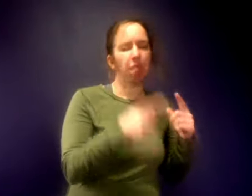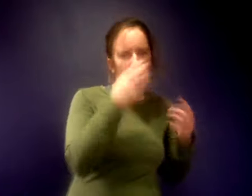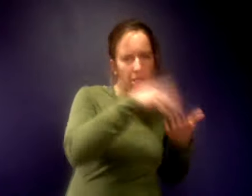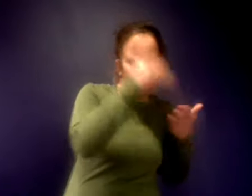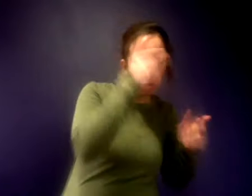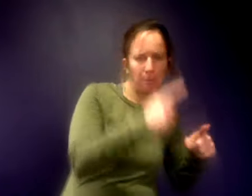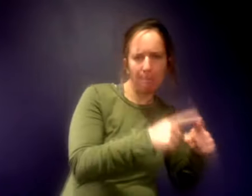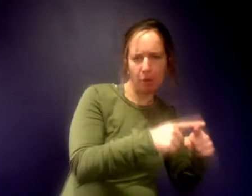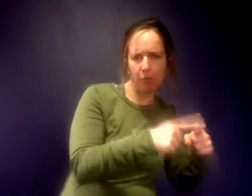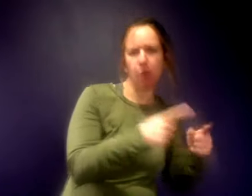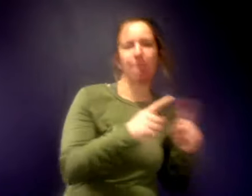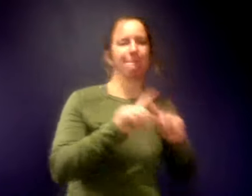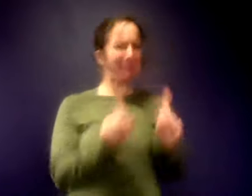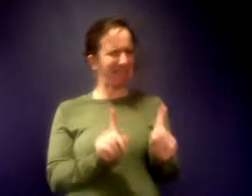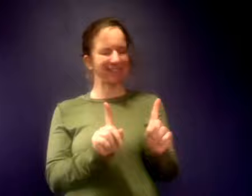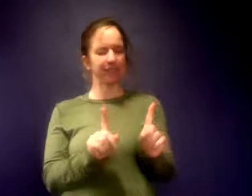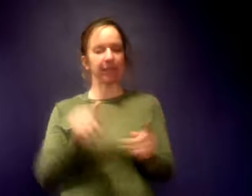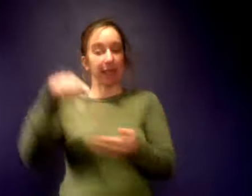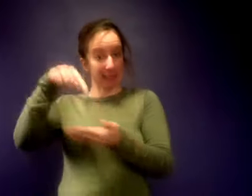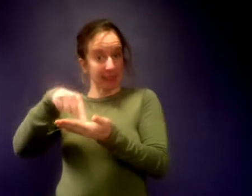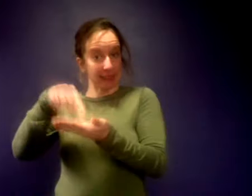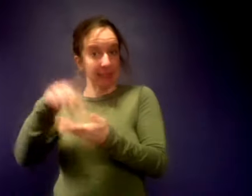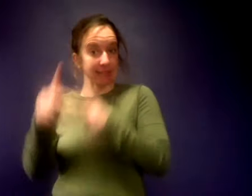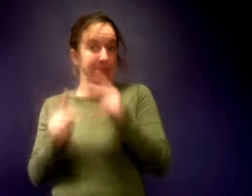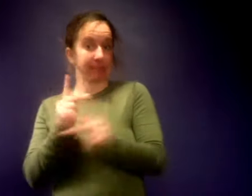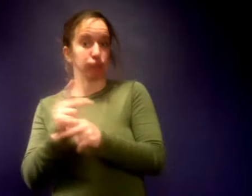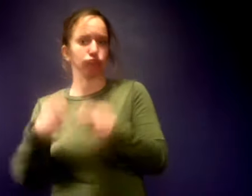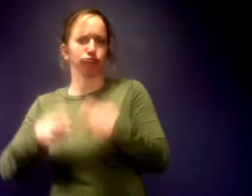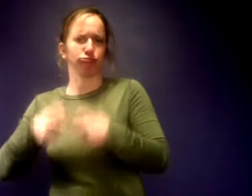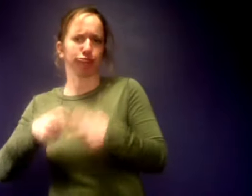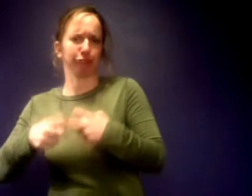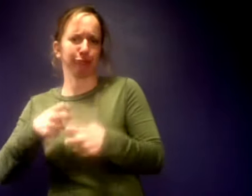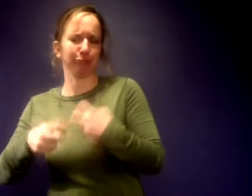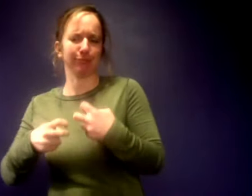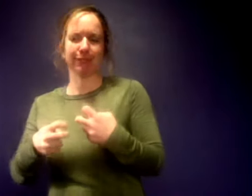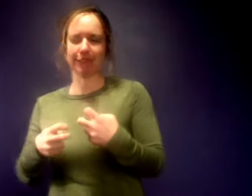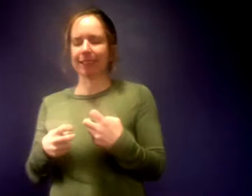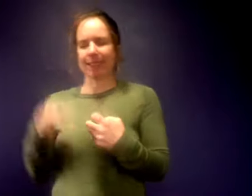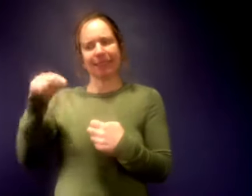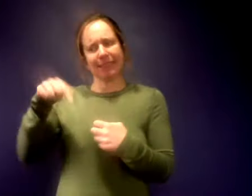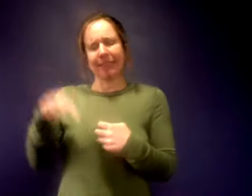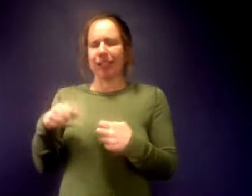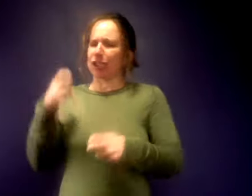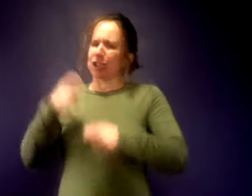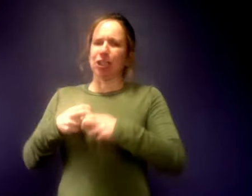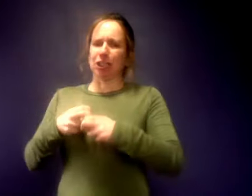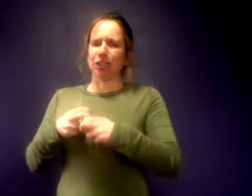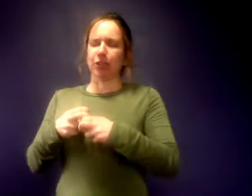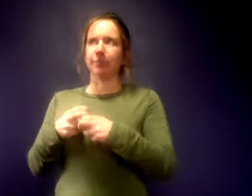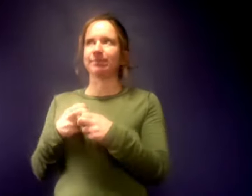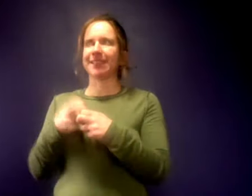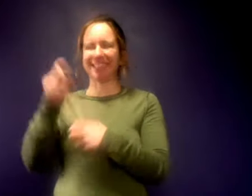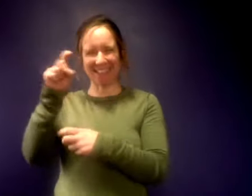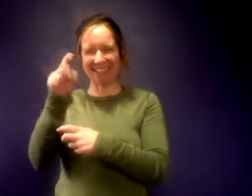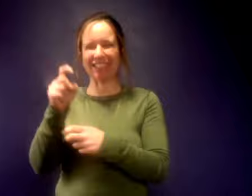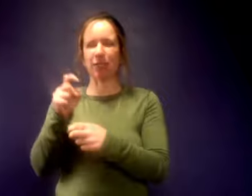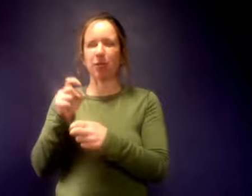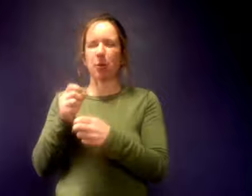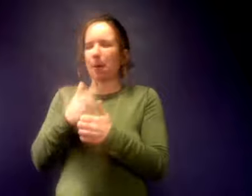these types of problems are, when you're getting started off in mathematics, these kind of require the most practice, and to some degree you have to start memorizing them. But over